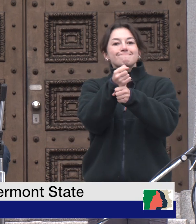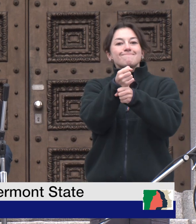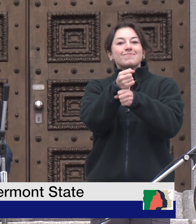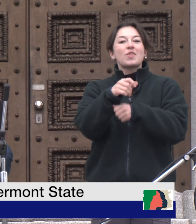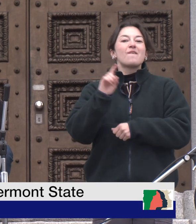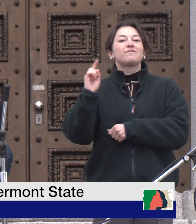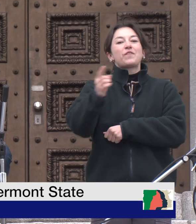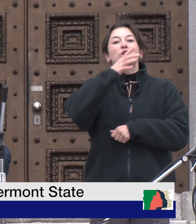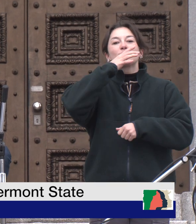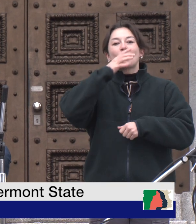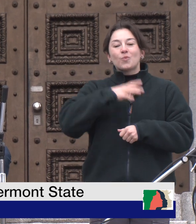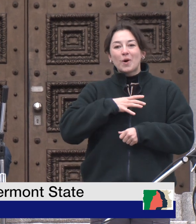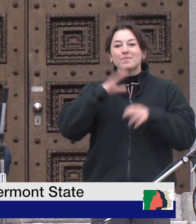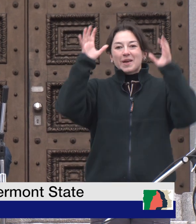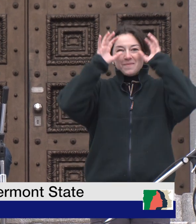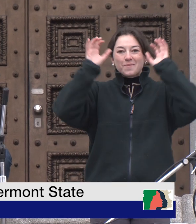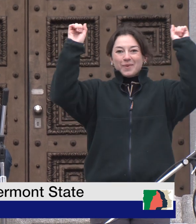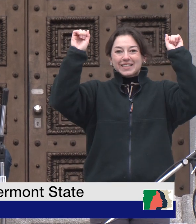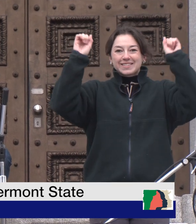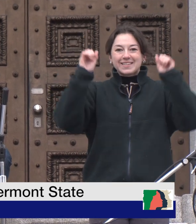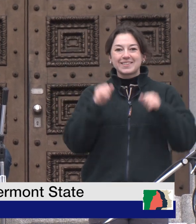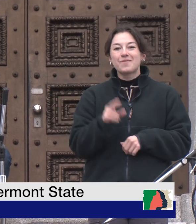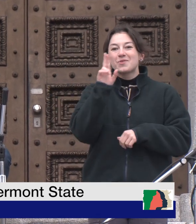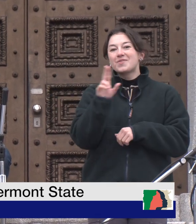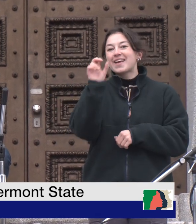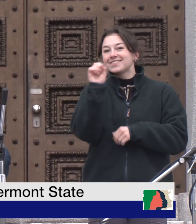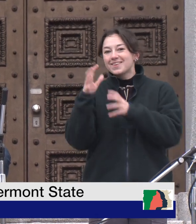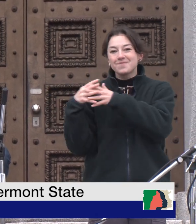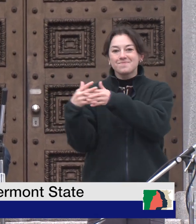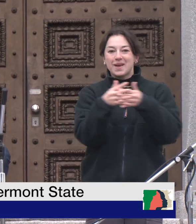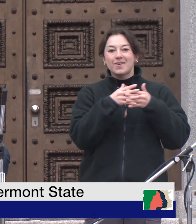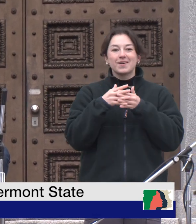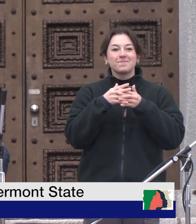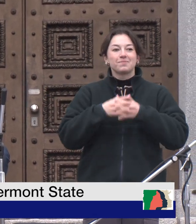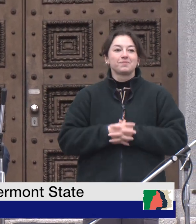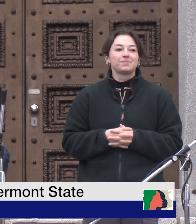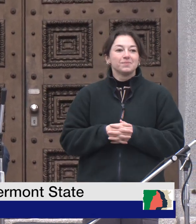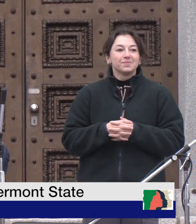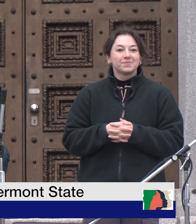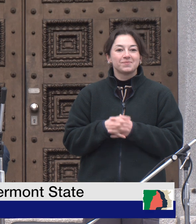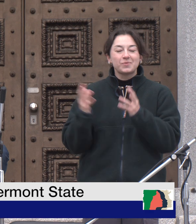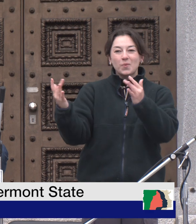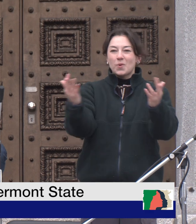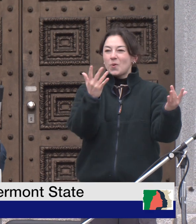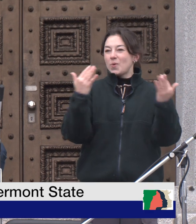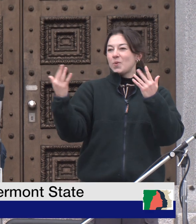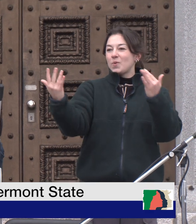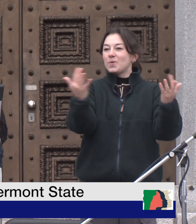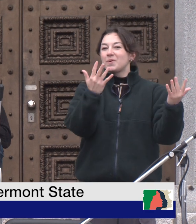woman governor, president of the United States.